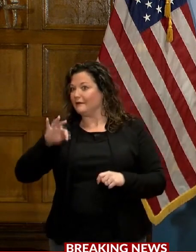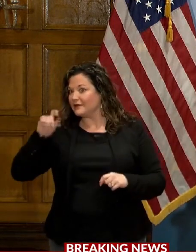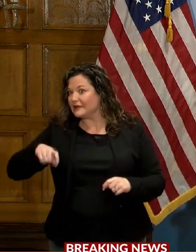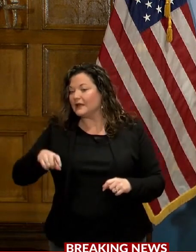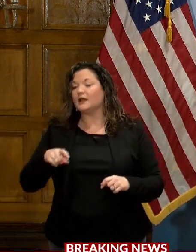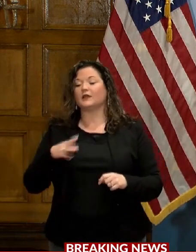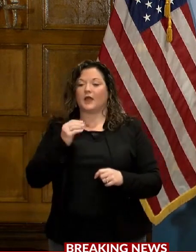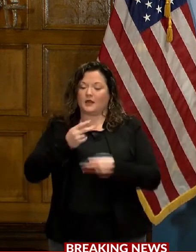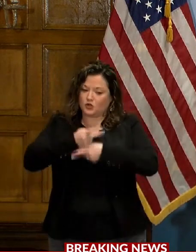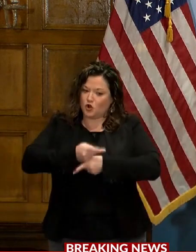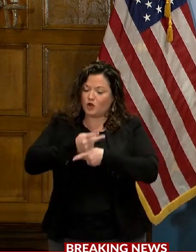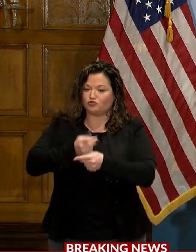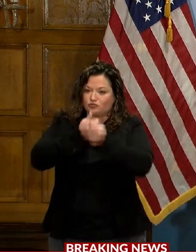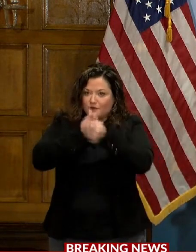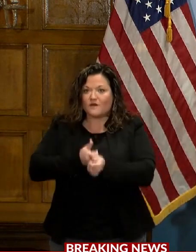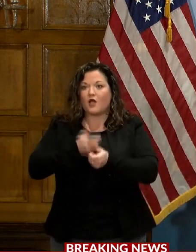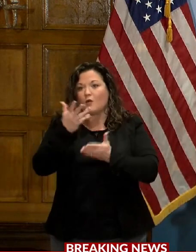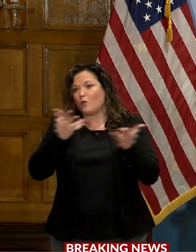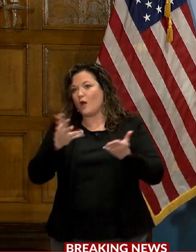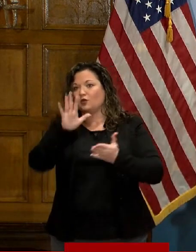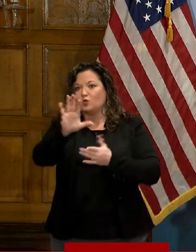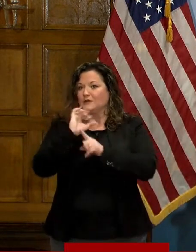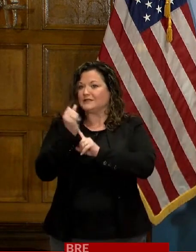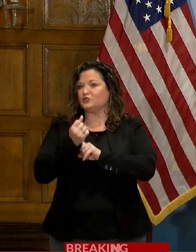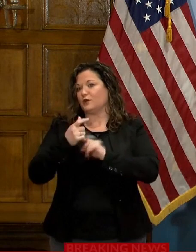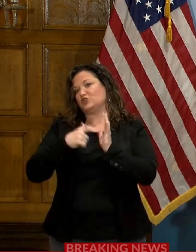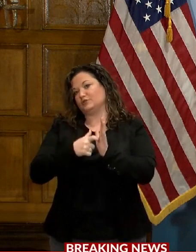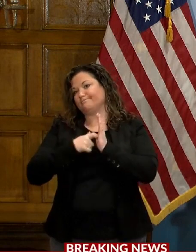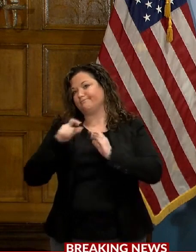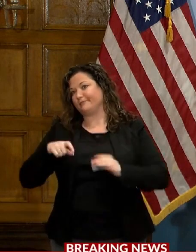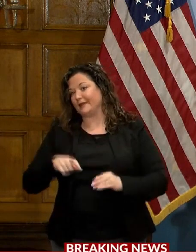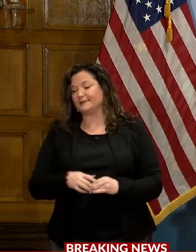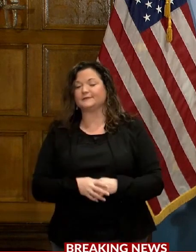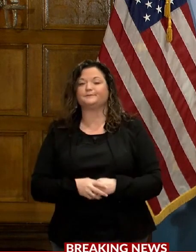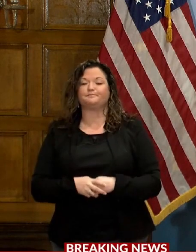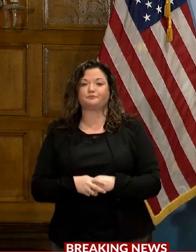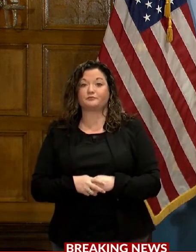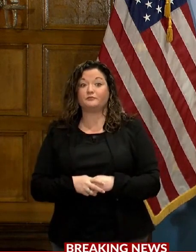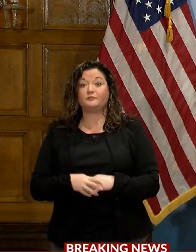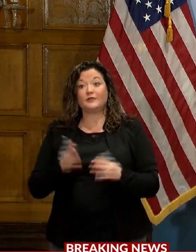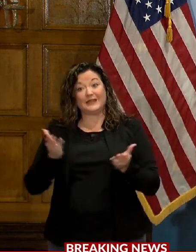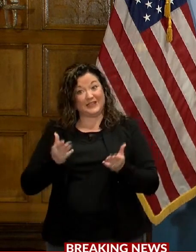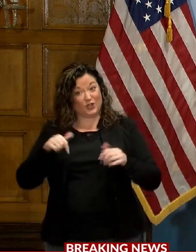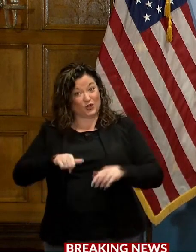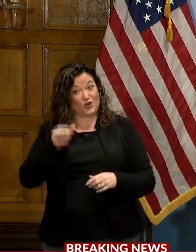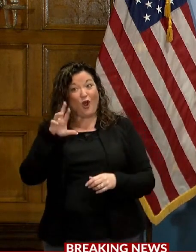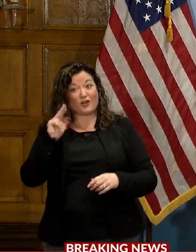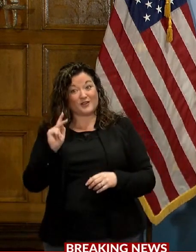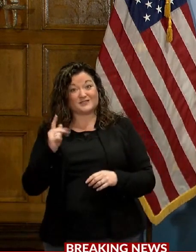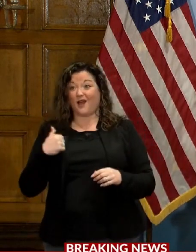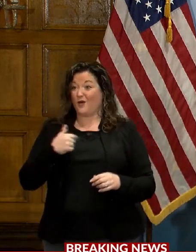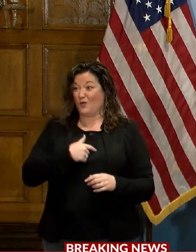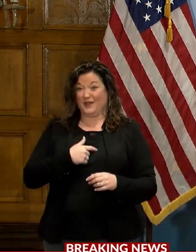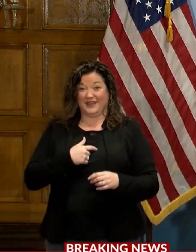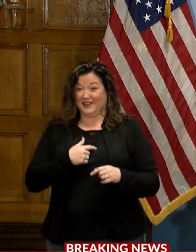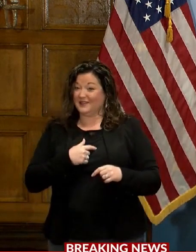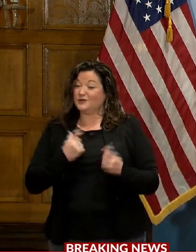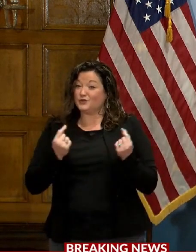particular situation dictates. What we can't do in Arkansas is to close